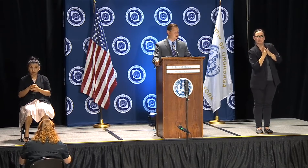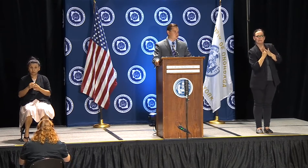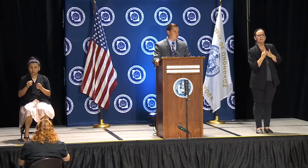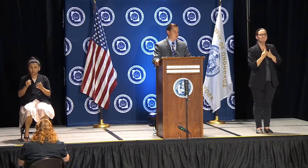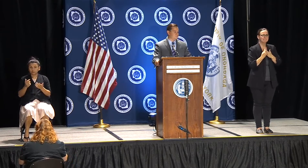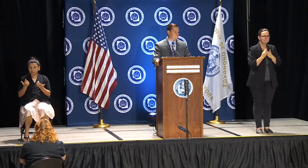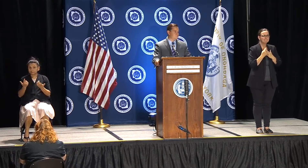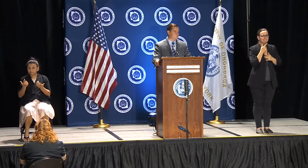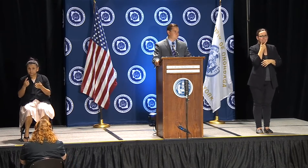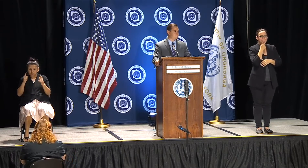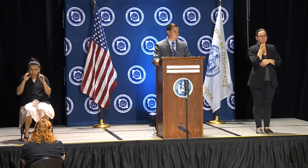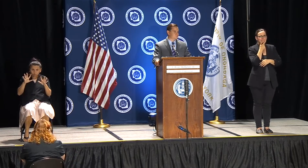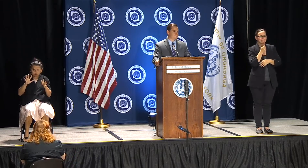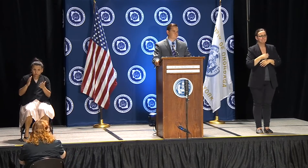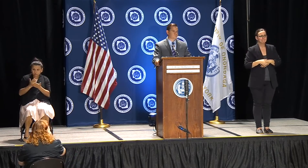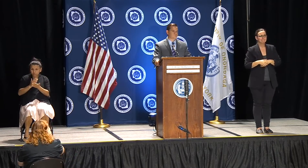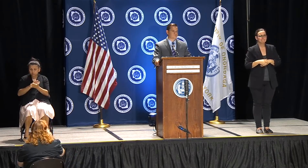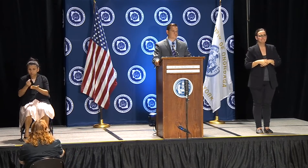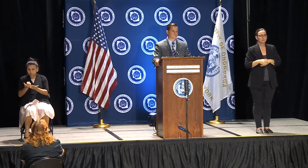2020.